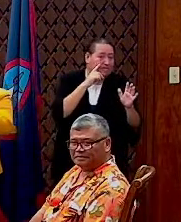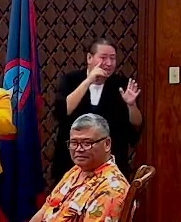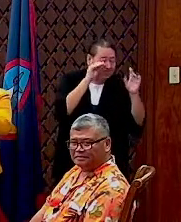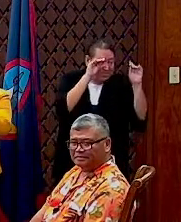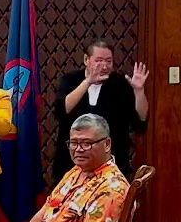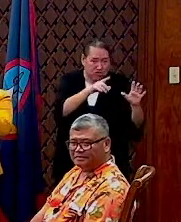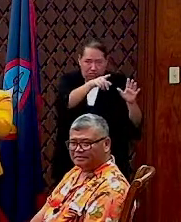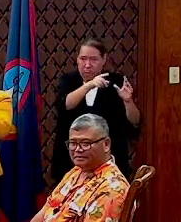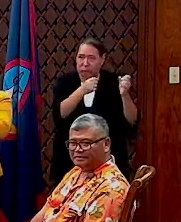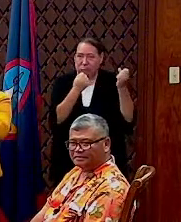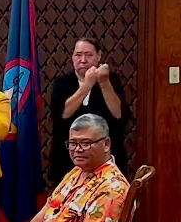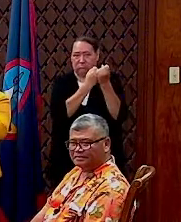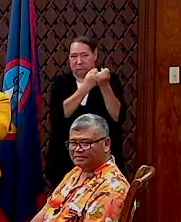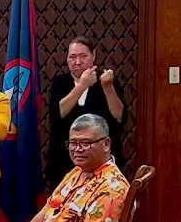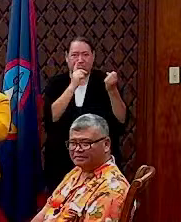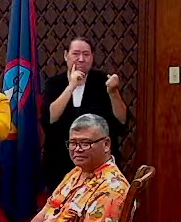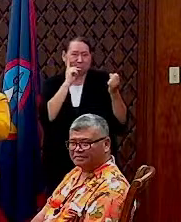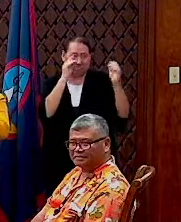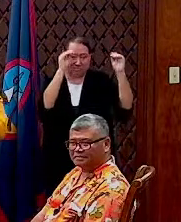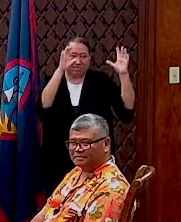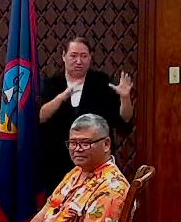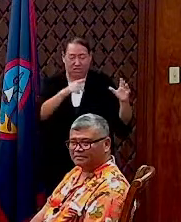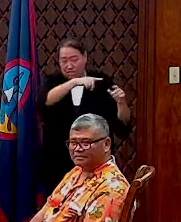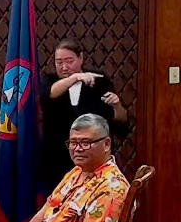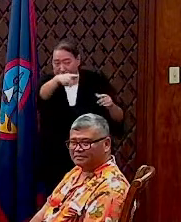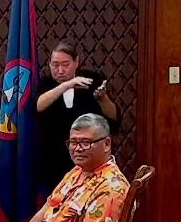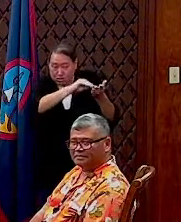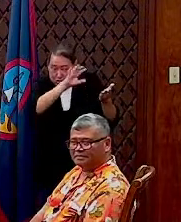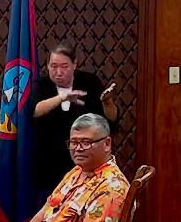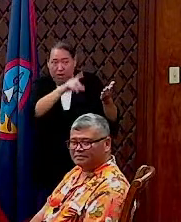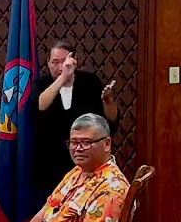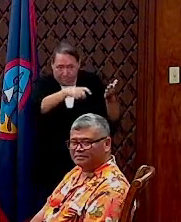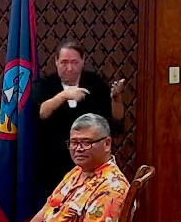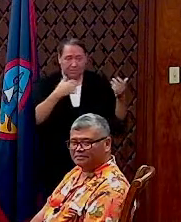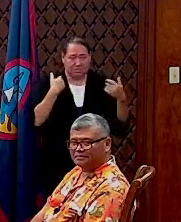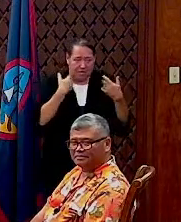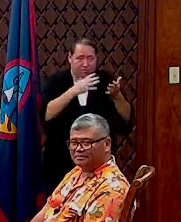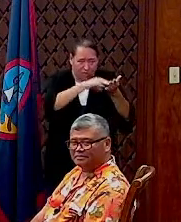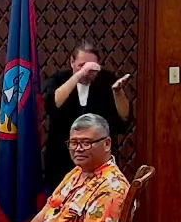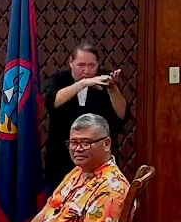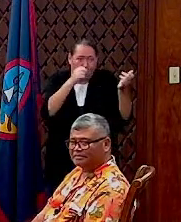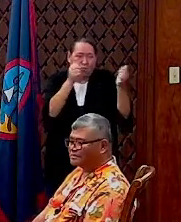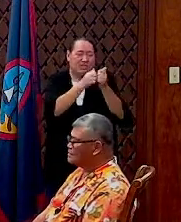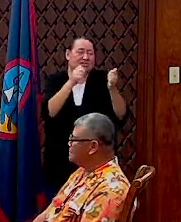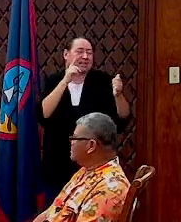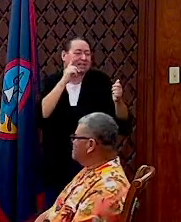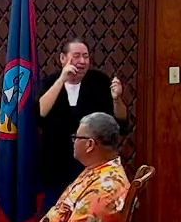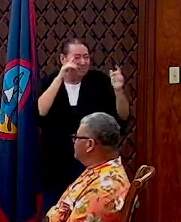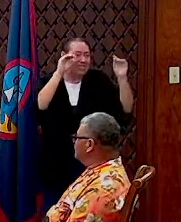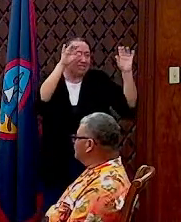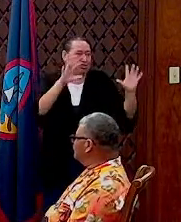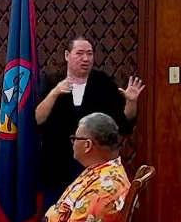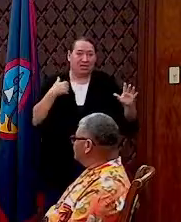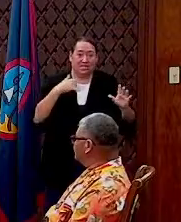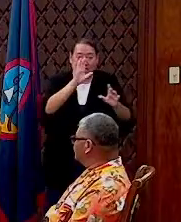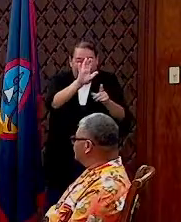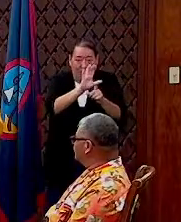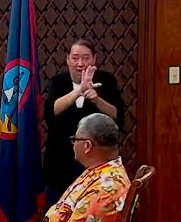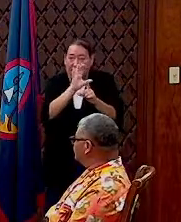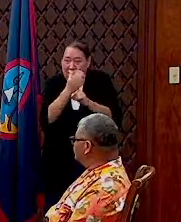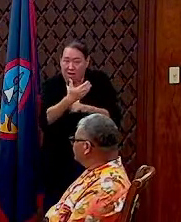I think that's really important that these students learn from deaf people themselves. It's their language, it's their